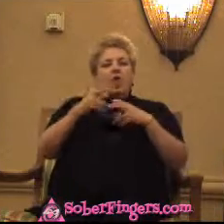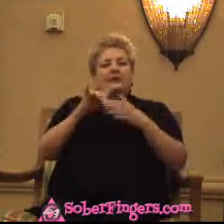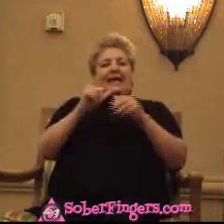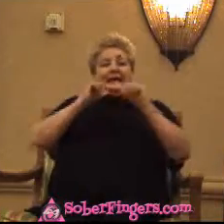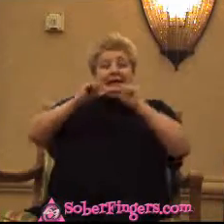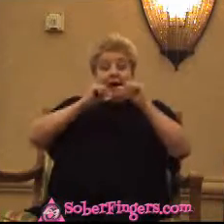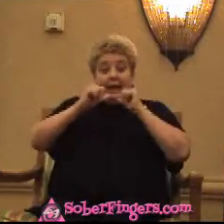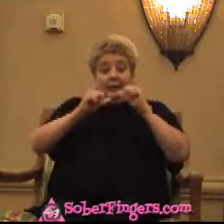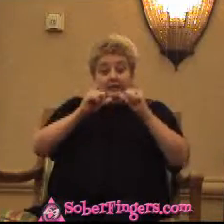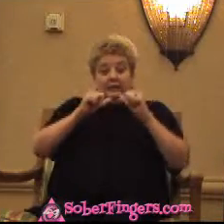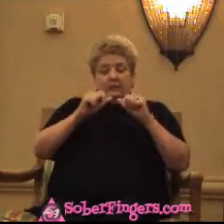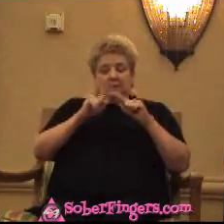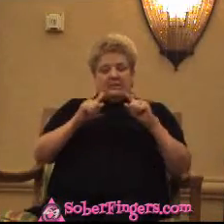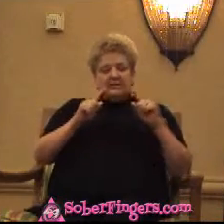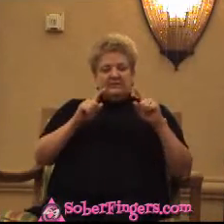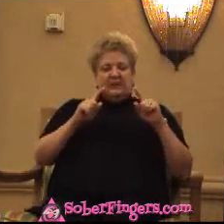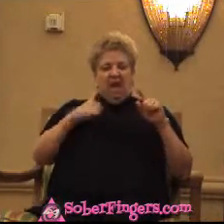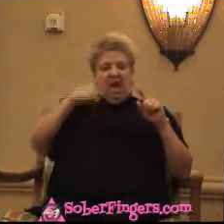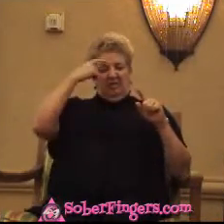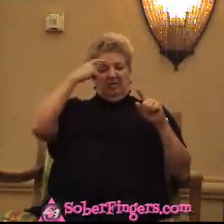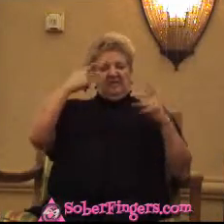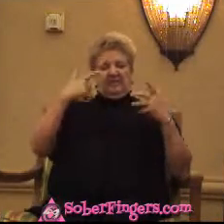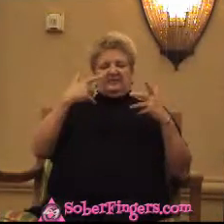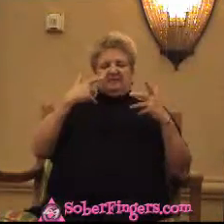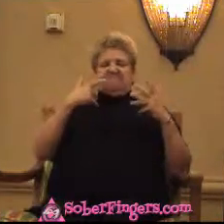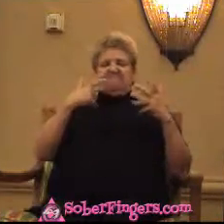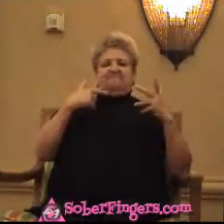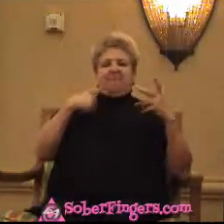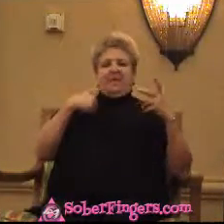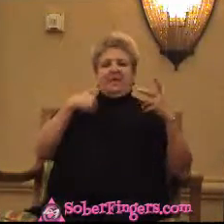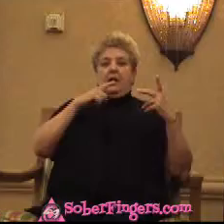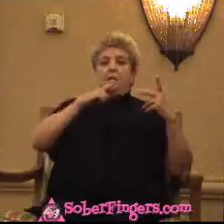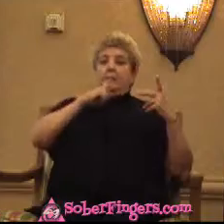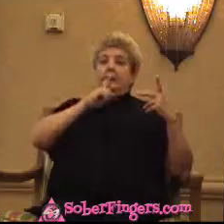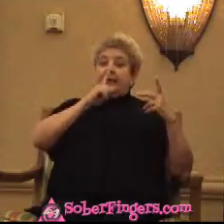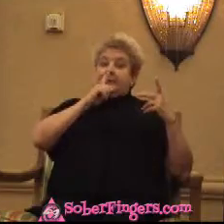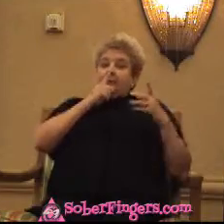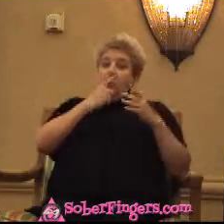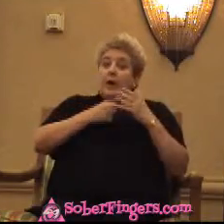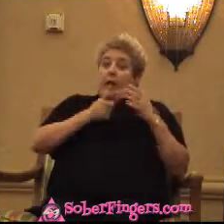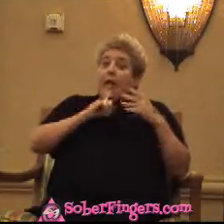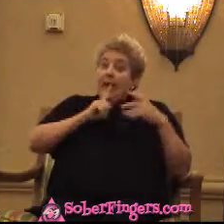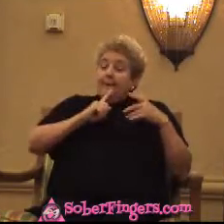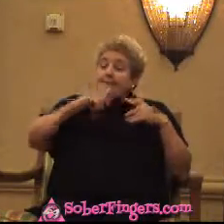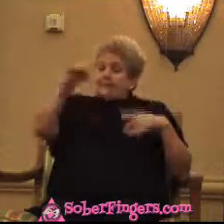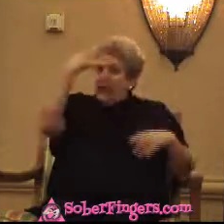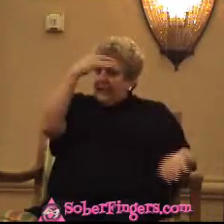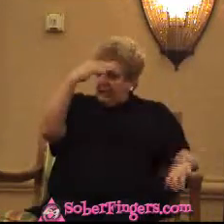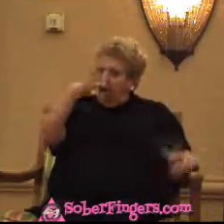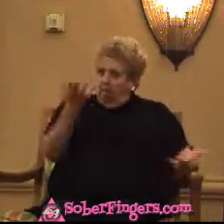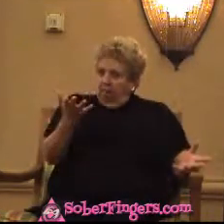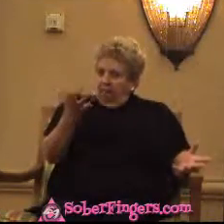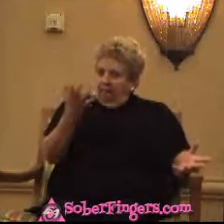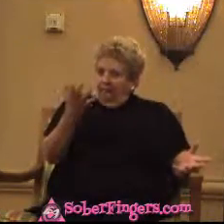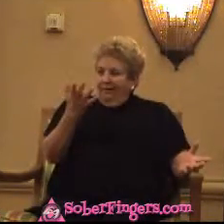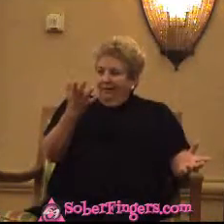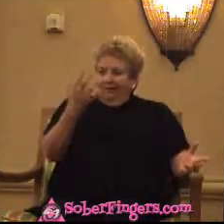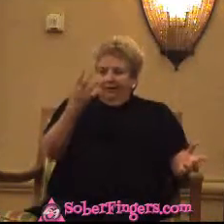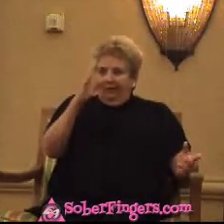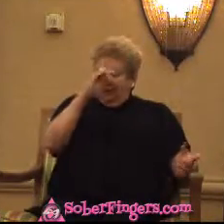It's not good enough for us. I'm delusional. There's a lot of word about it. There's a a lot of words about this. They talk about delusion in the big